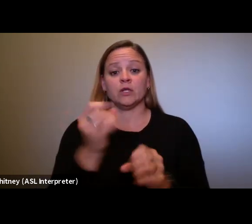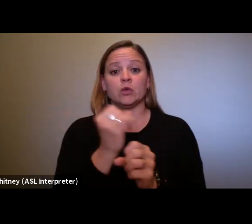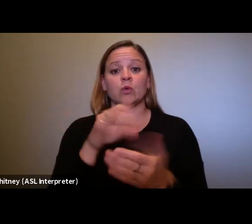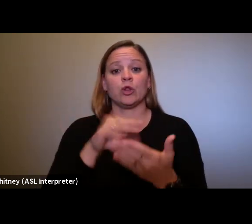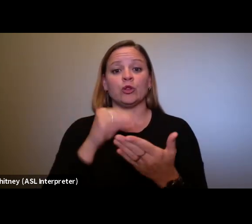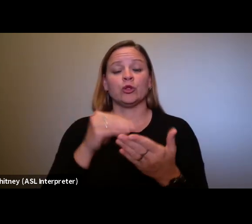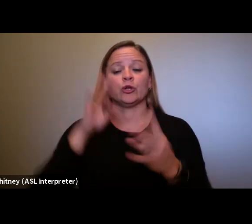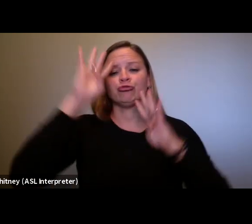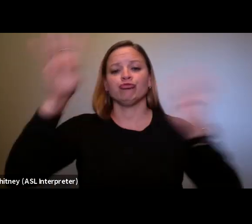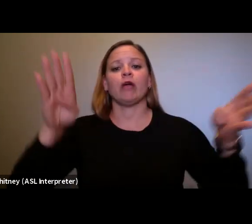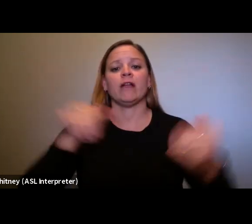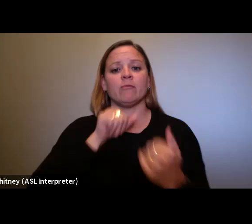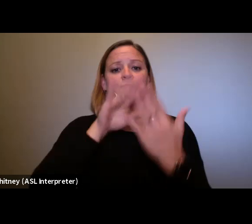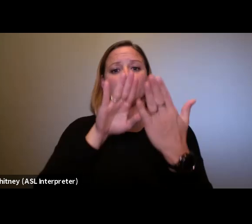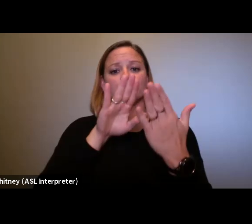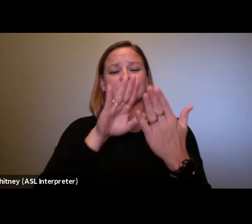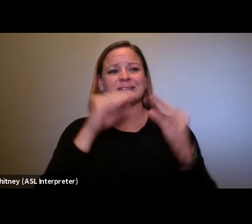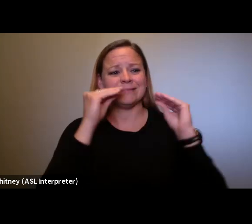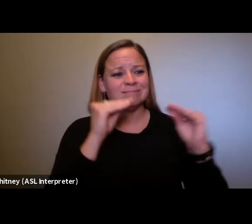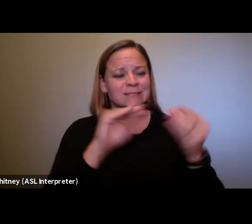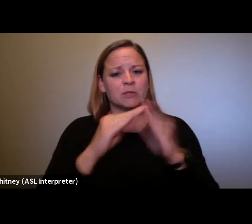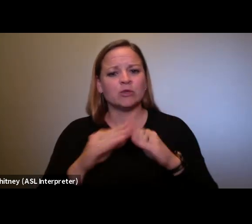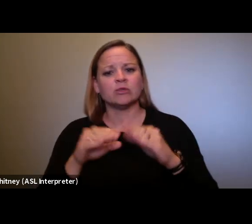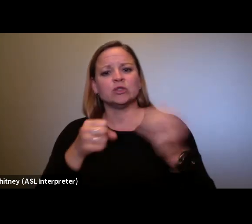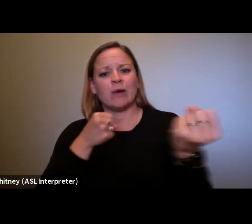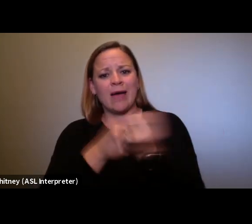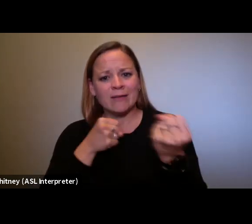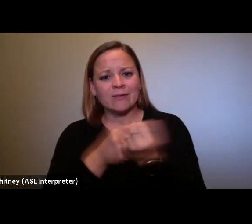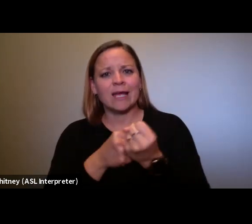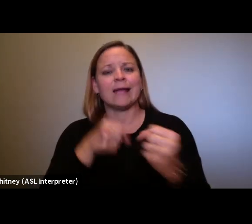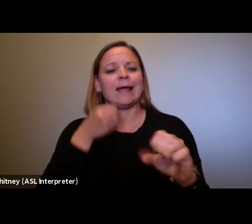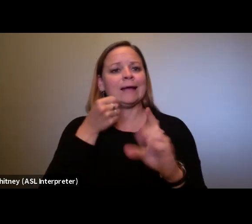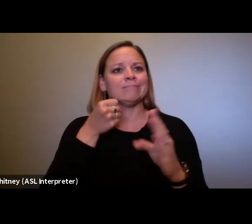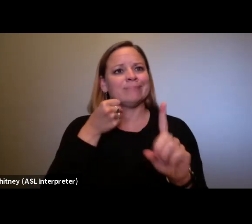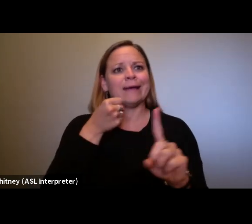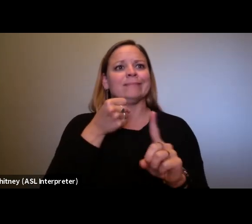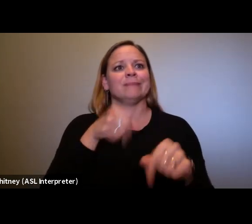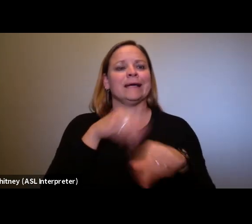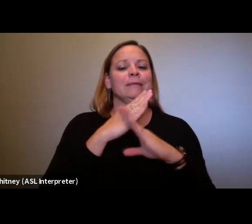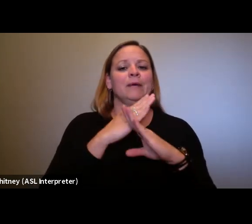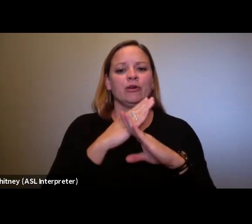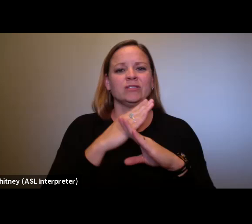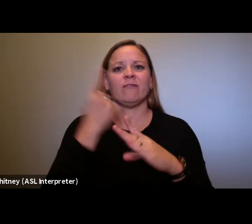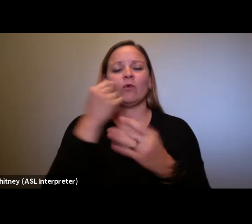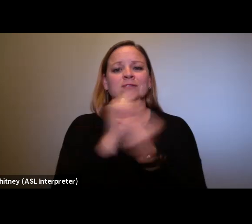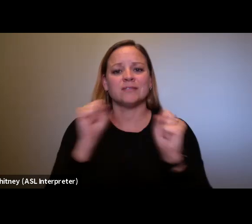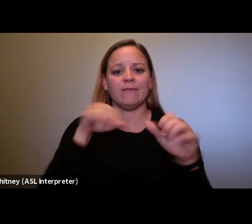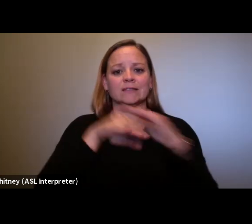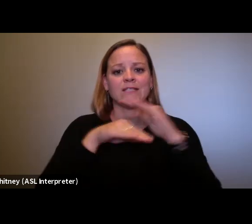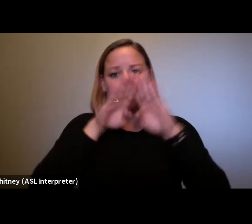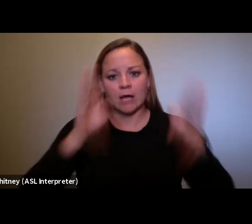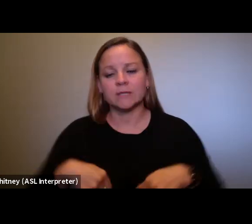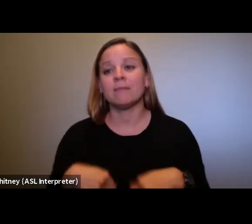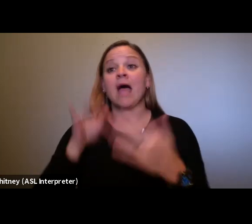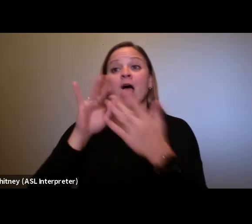educate communities to advocate against barriers for securing safe, accessible housing, outreach strategies